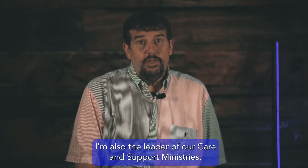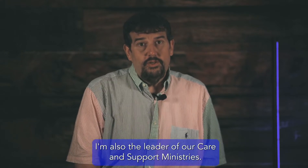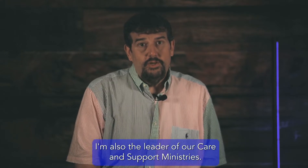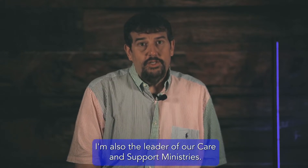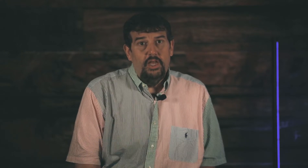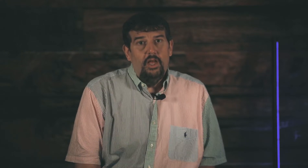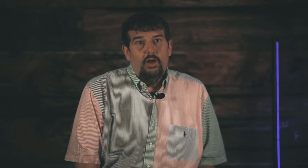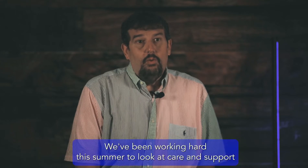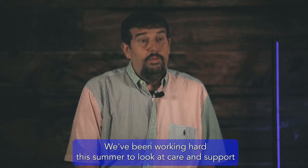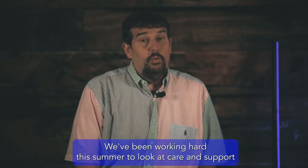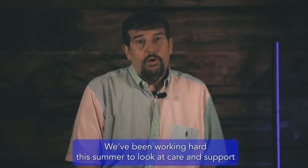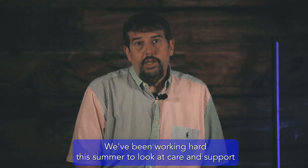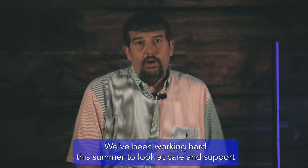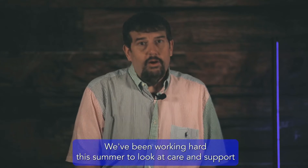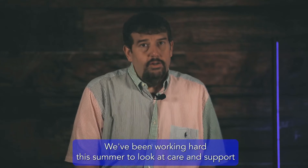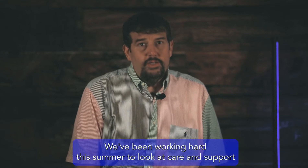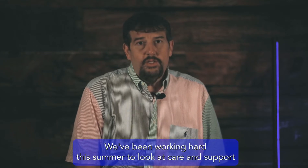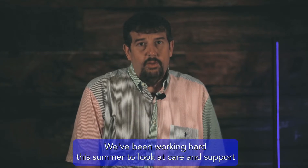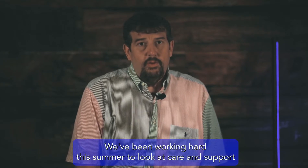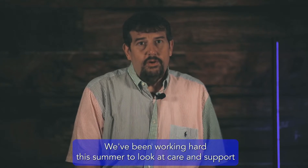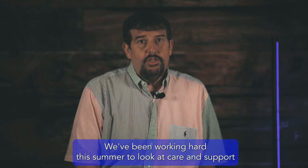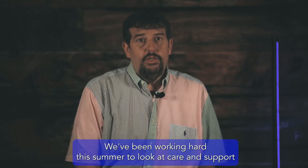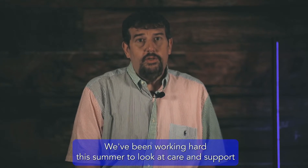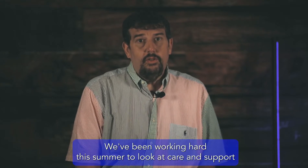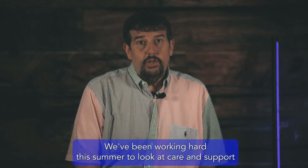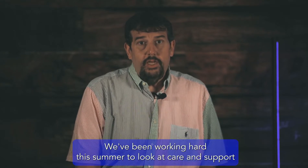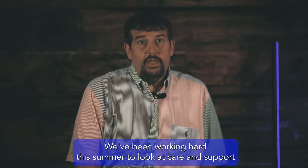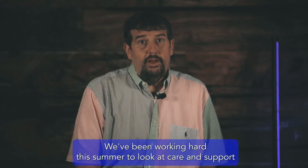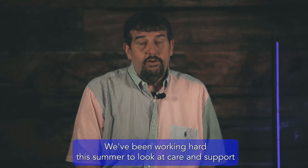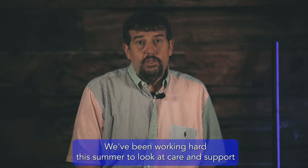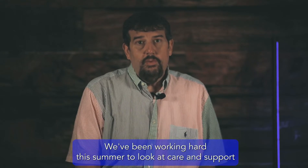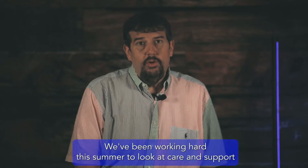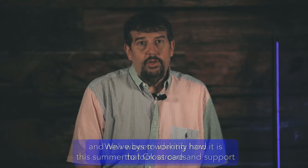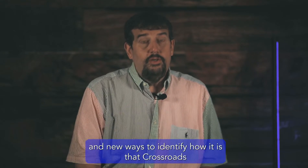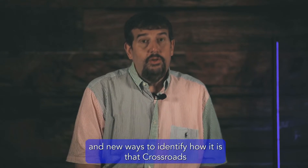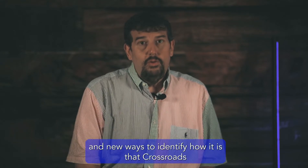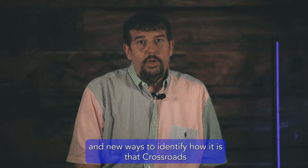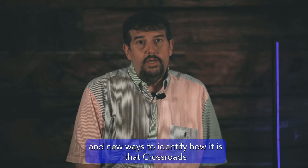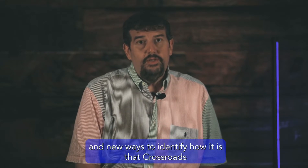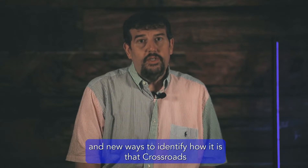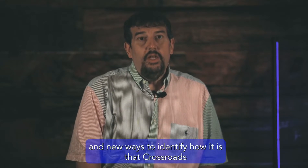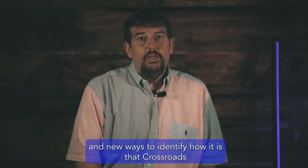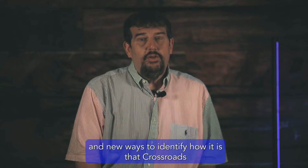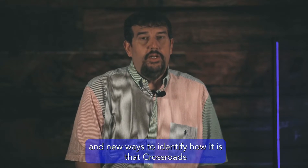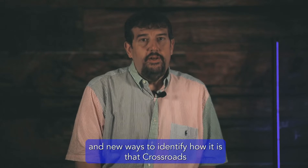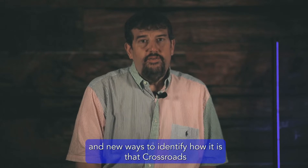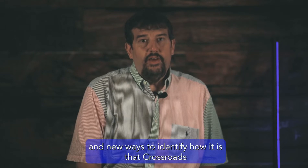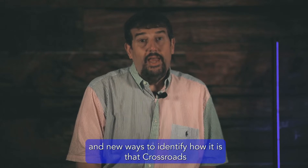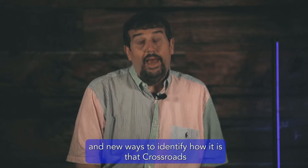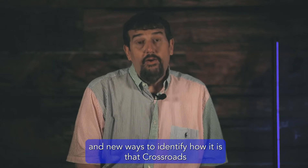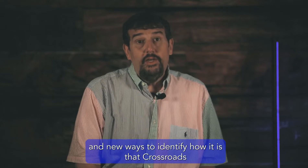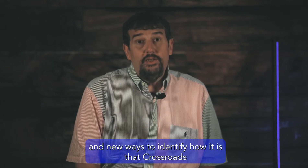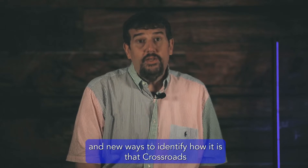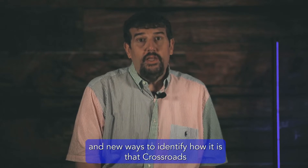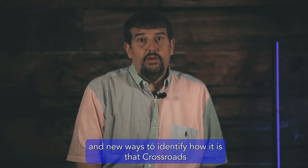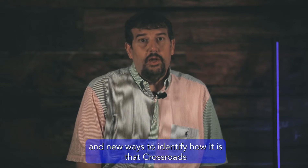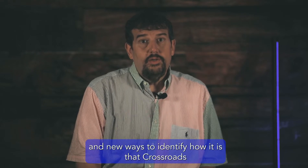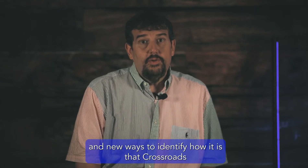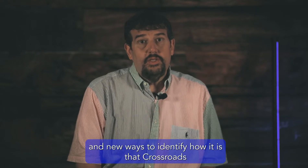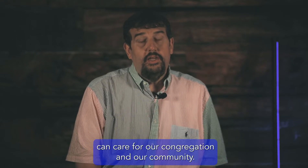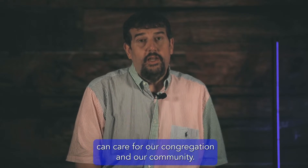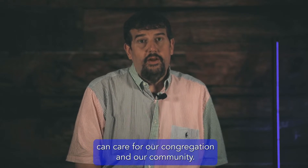Support Ministries. We've been working hard this summer to look at care and support in new ways to identify how it is